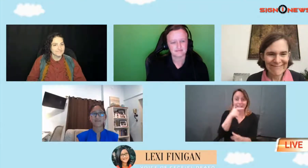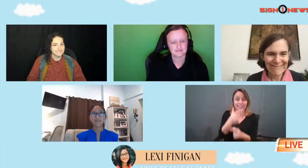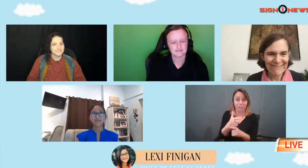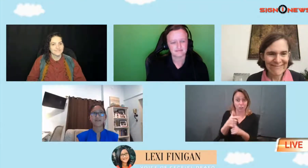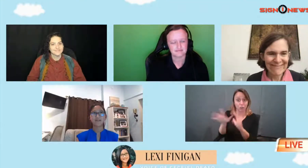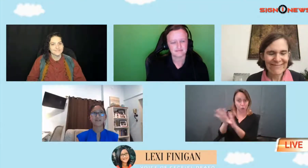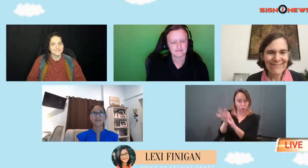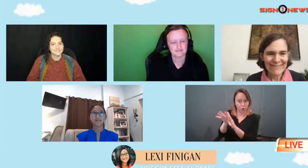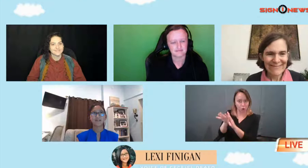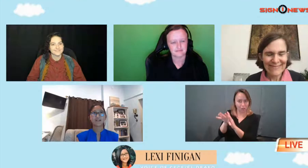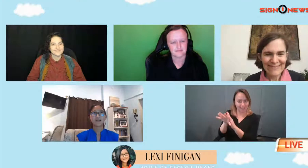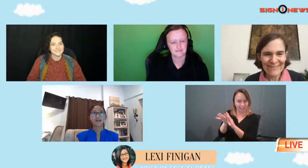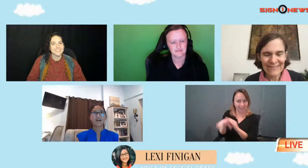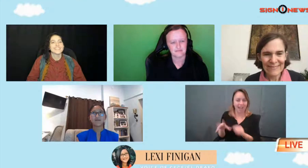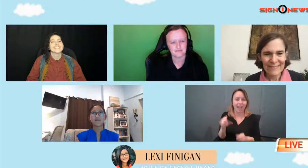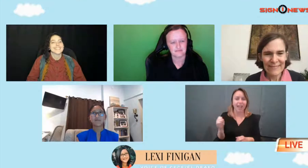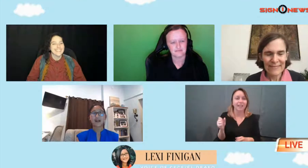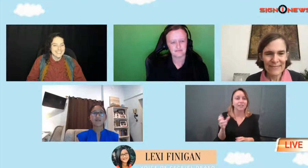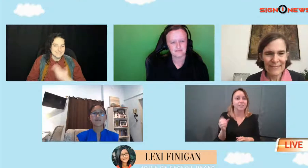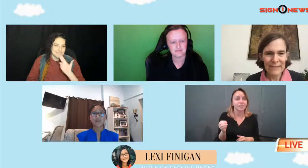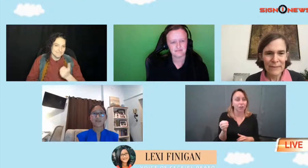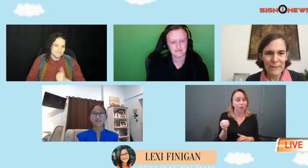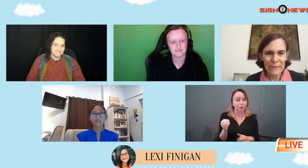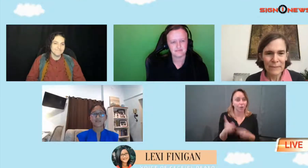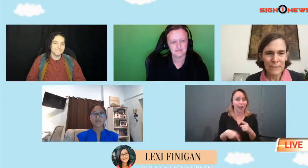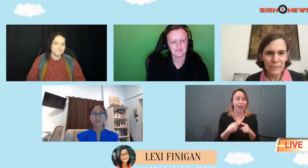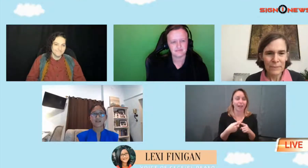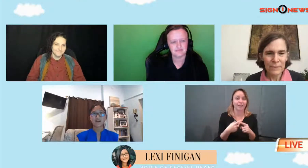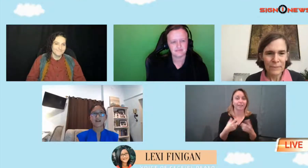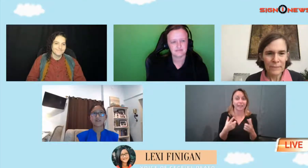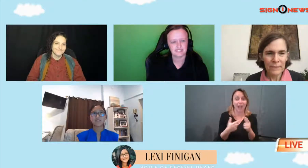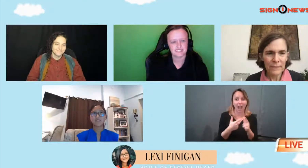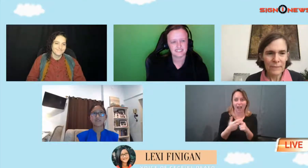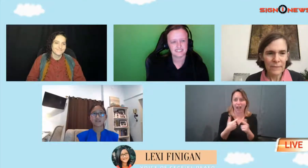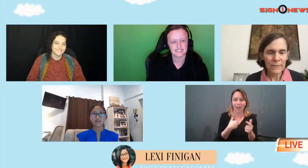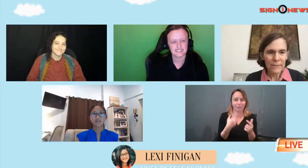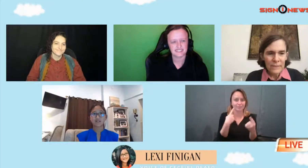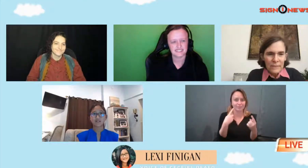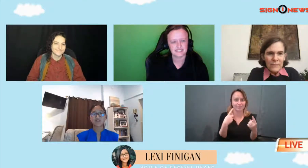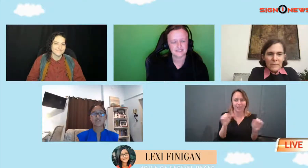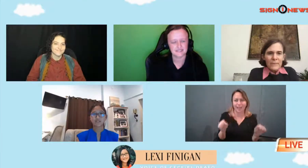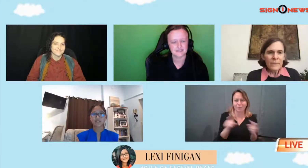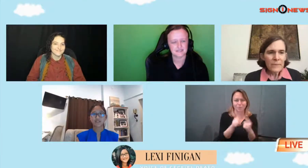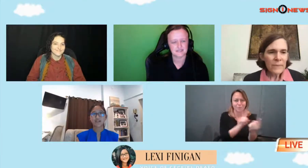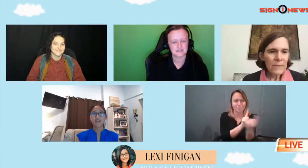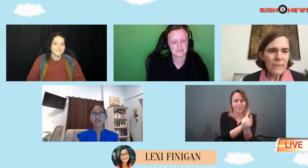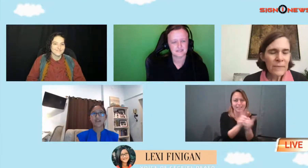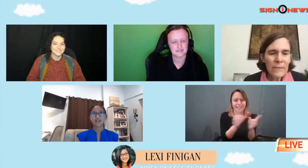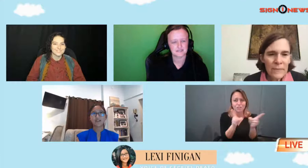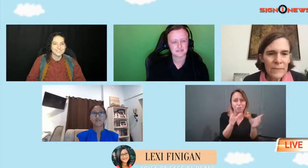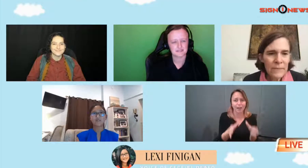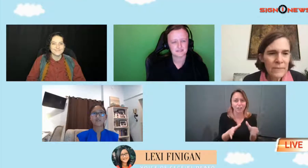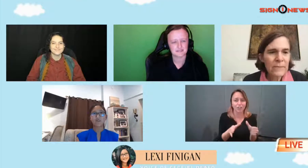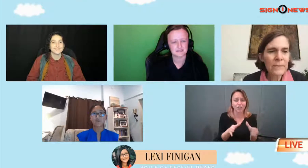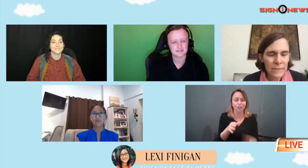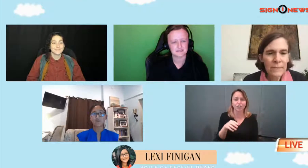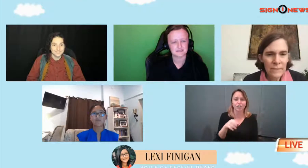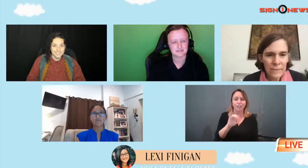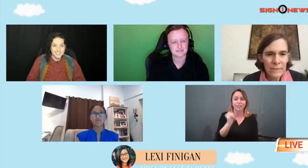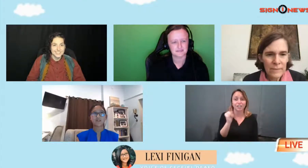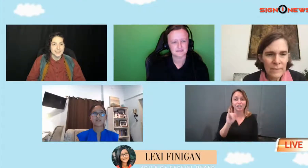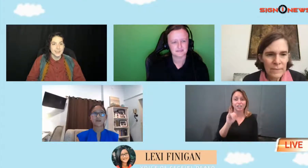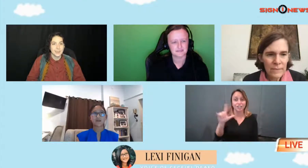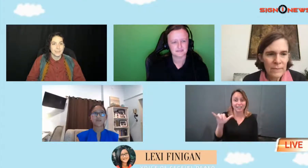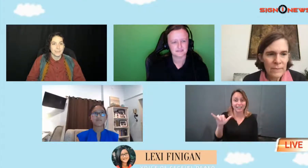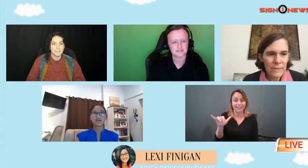it. And I was able to meet the director, Jilly. And it was so